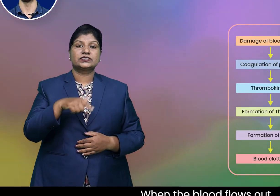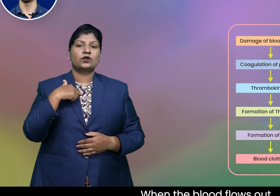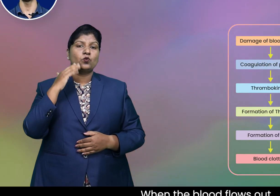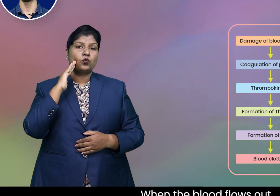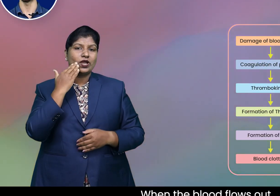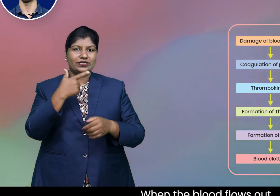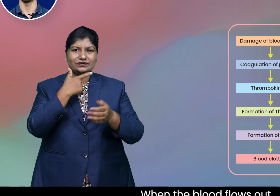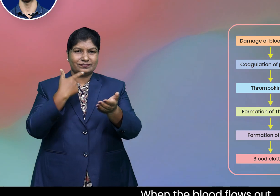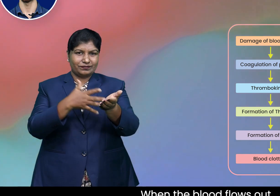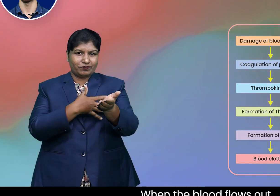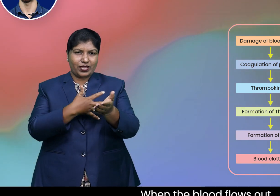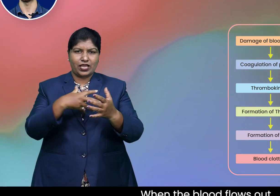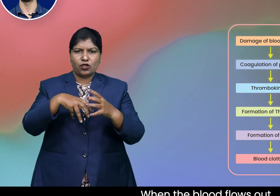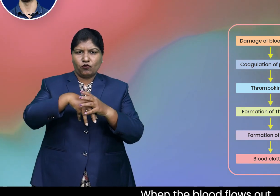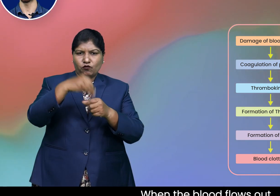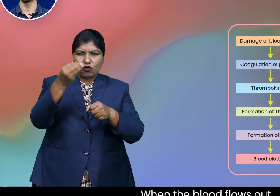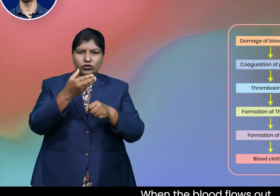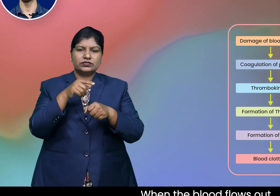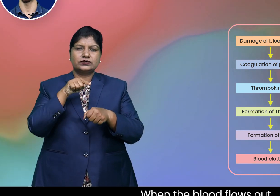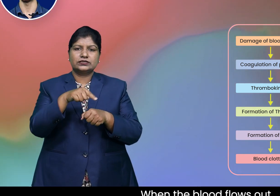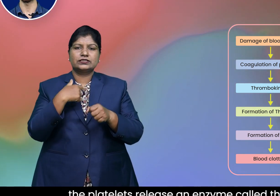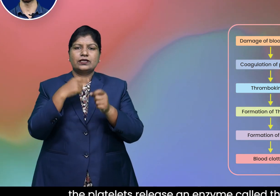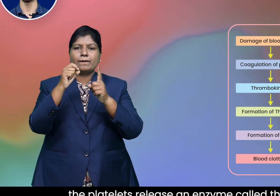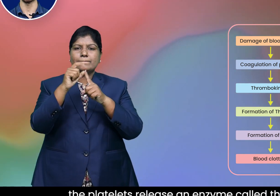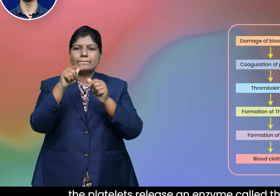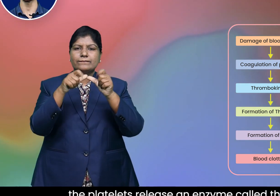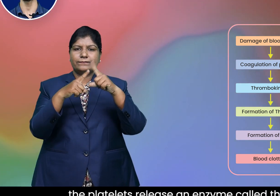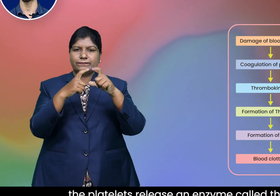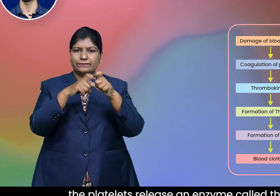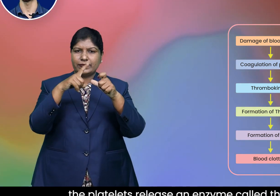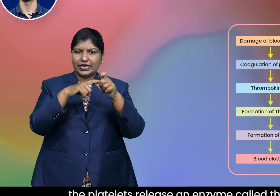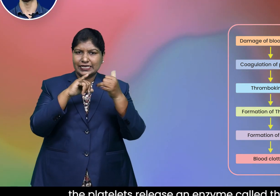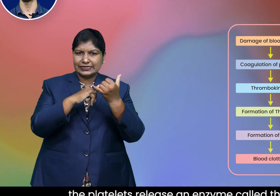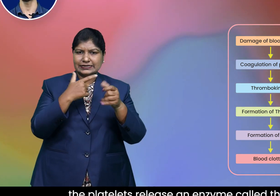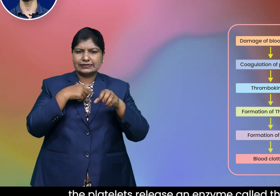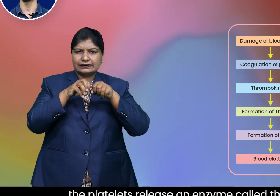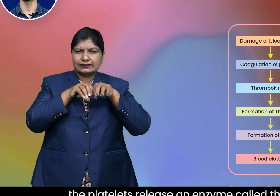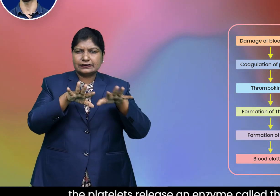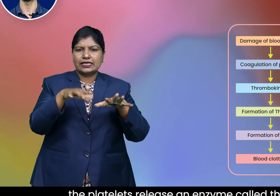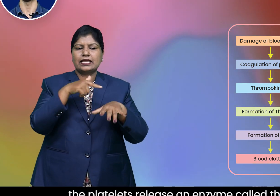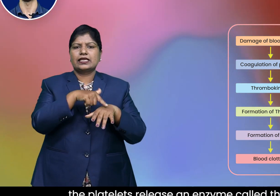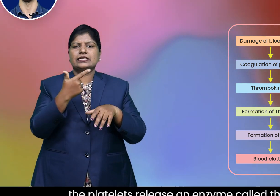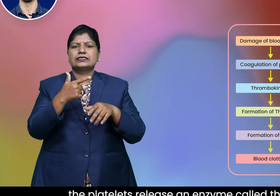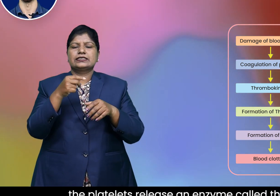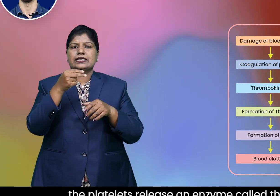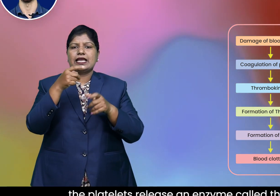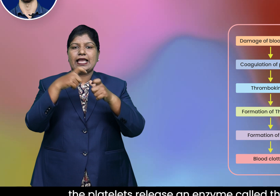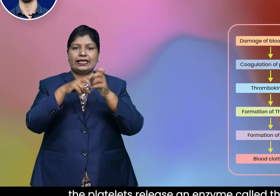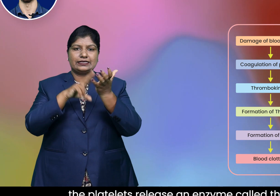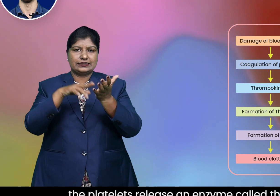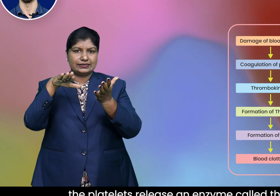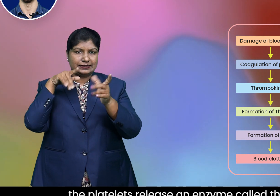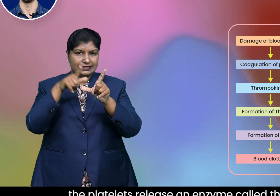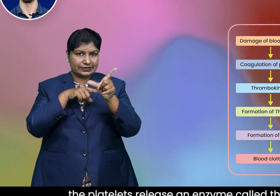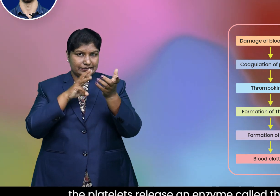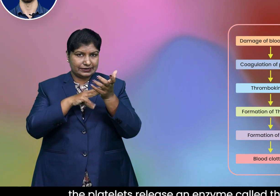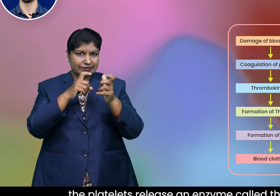When the blood flows out, the platelets release an enzyme called thrombokinase.